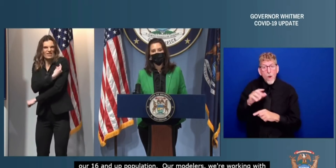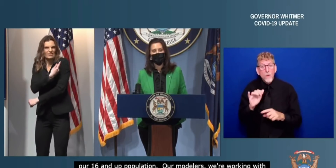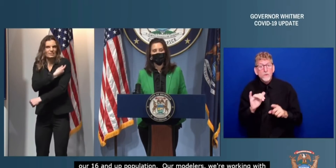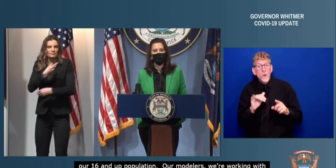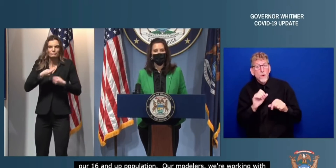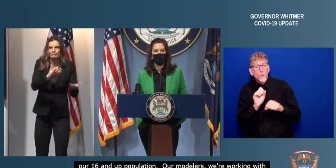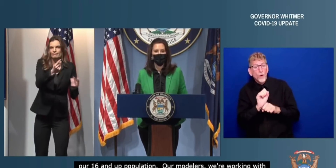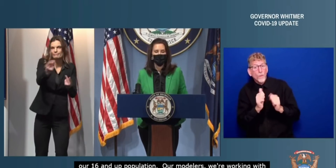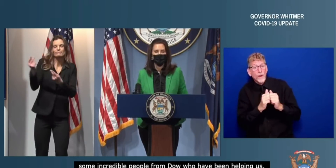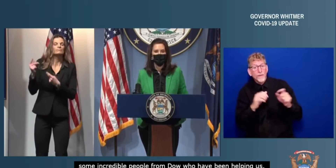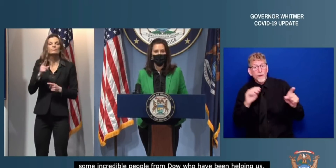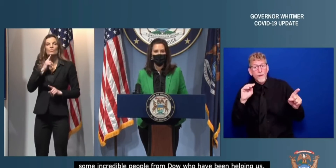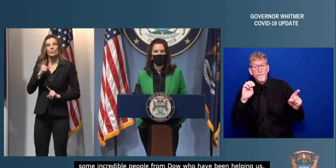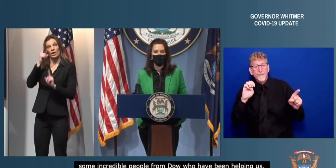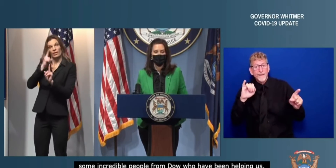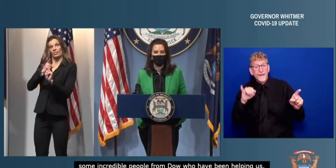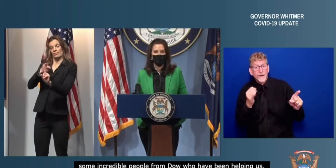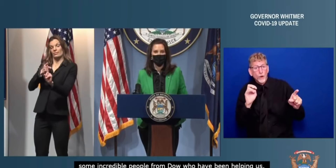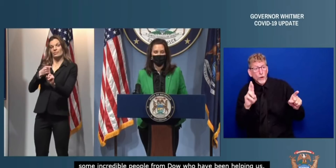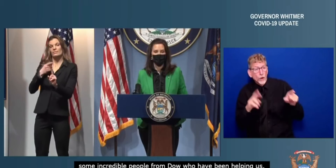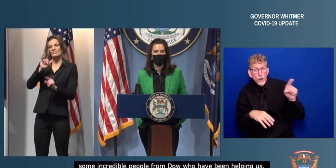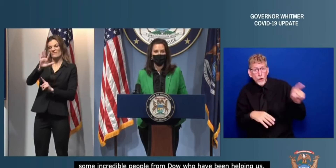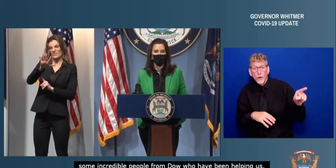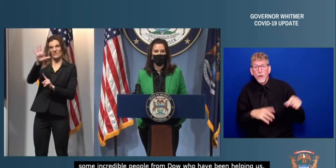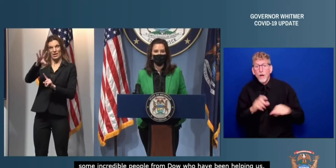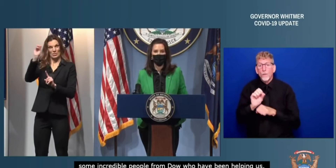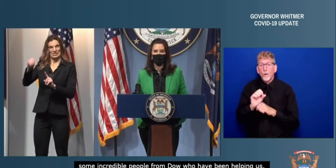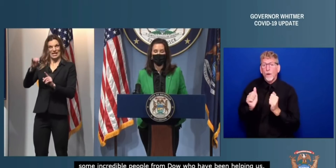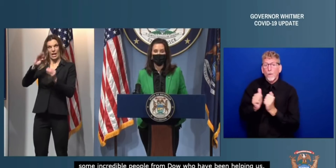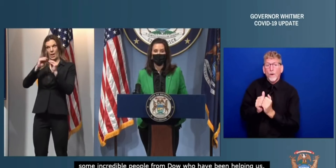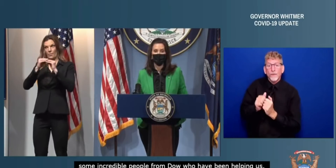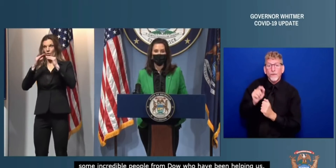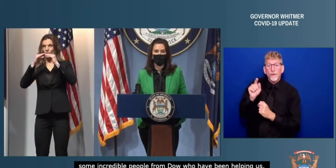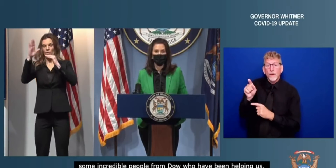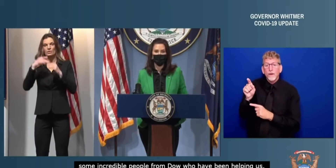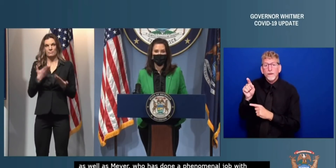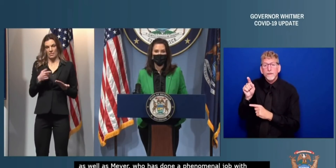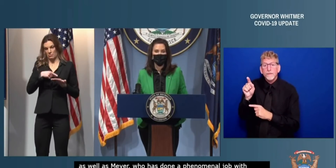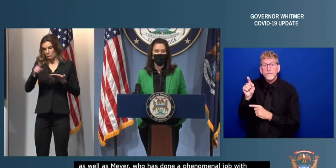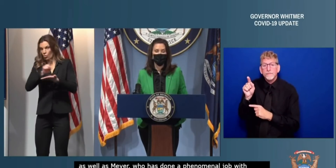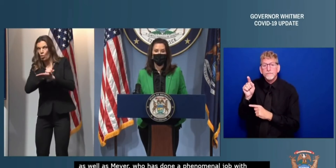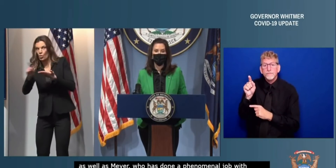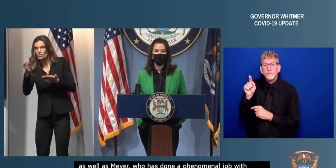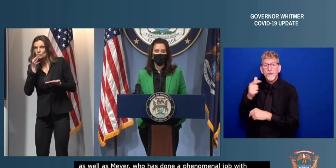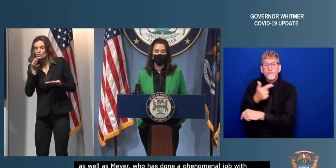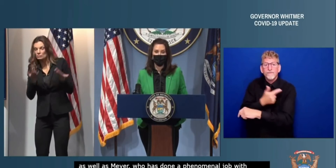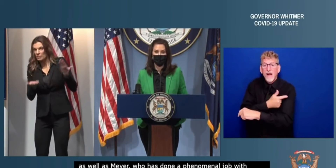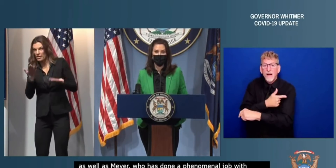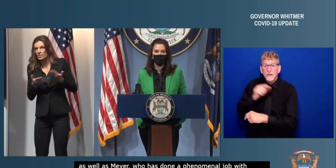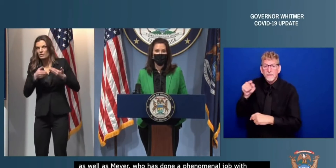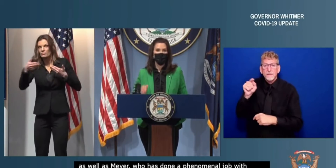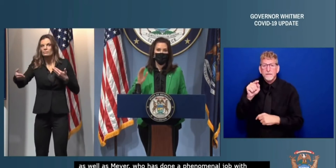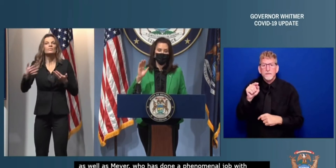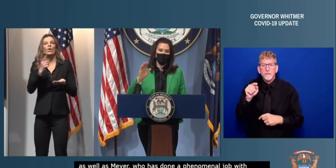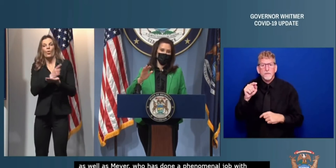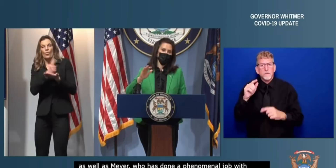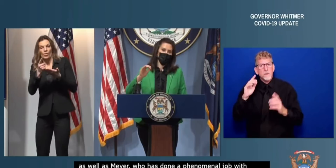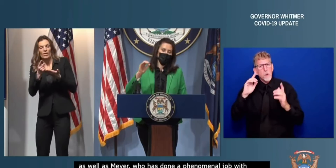really anticipating is we could get to that 55% in the next 7 to 10 days. 14 days